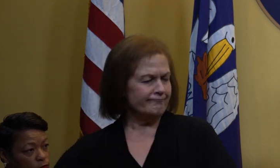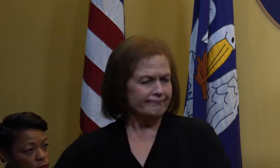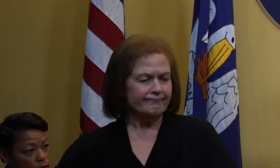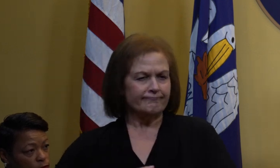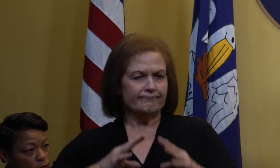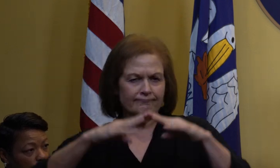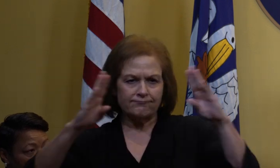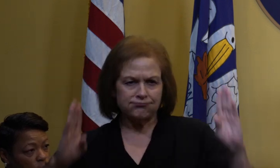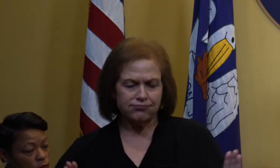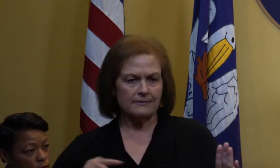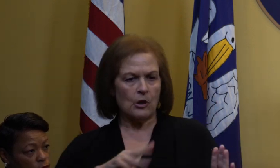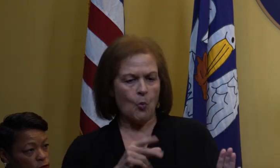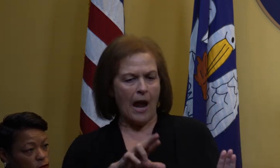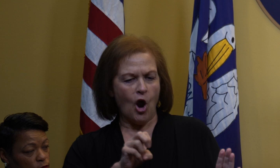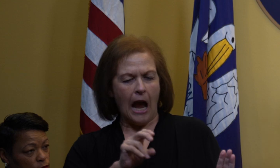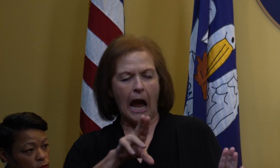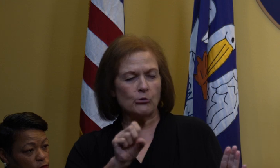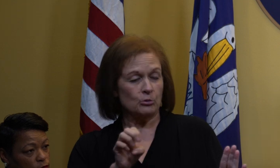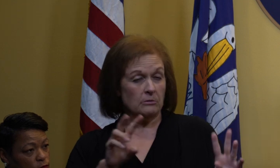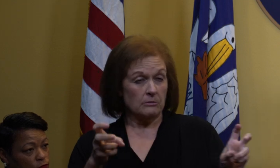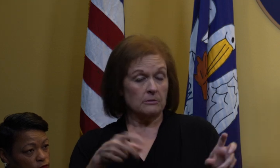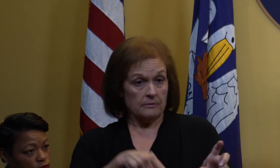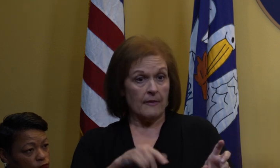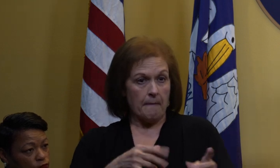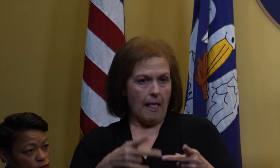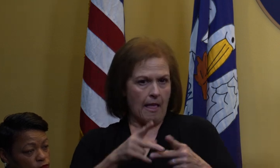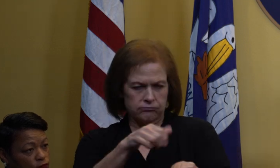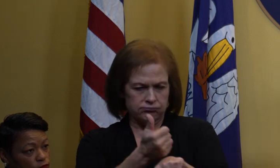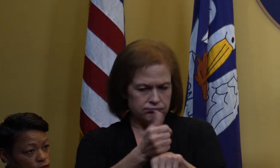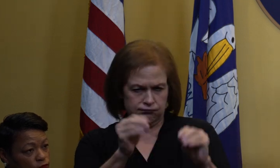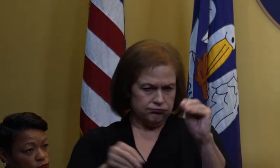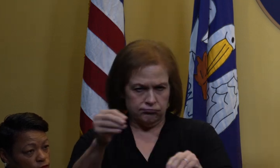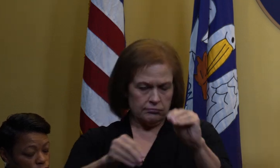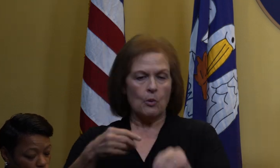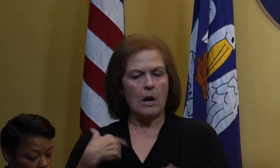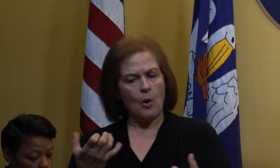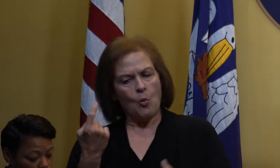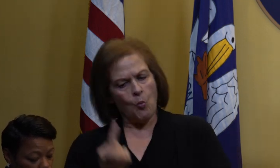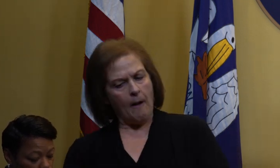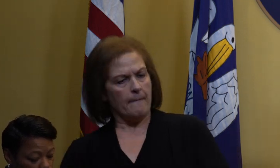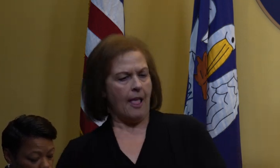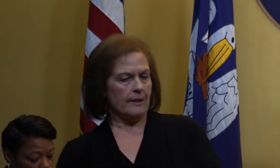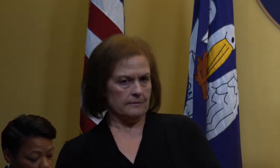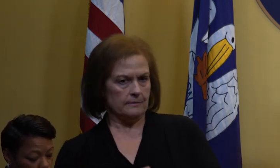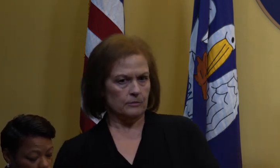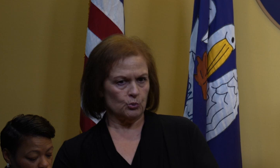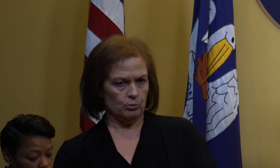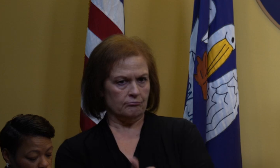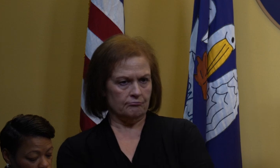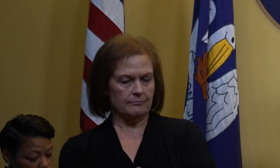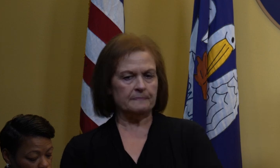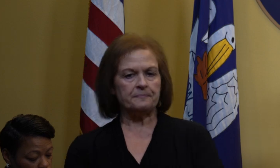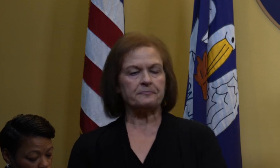city. No longer will things be kind of spread out throughout the city. We want it all in one location, and really excited about